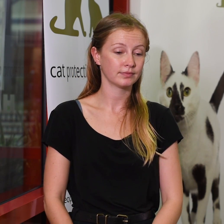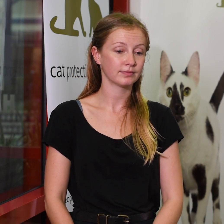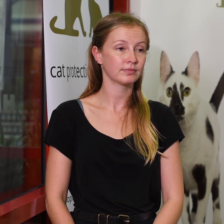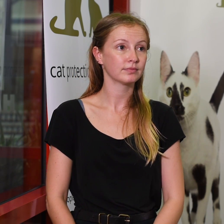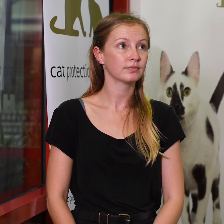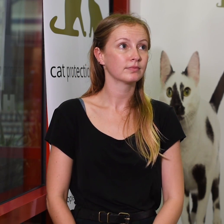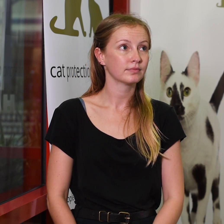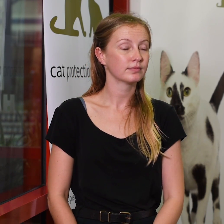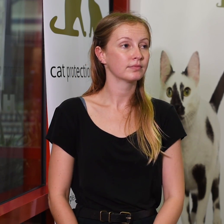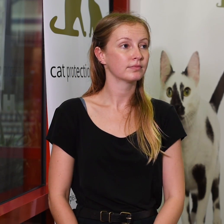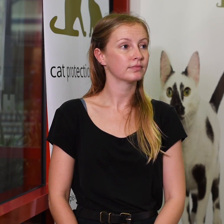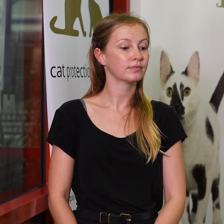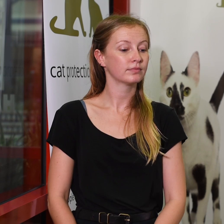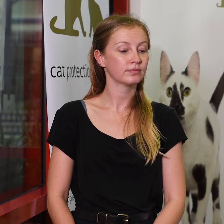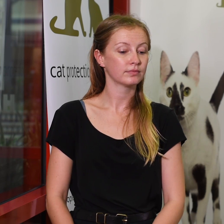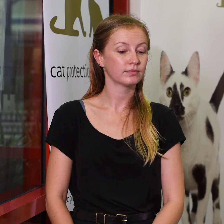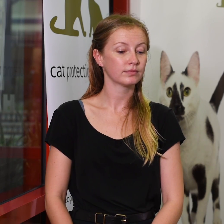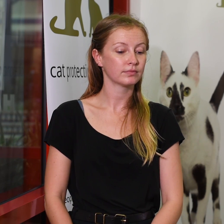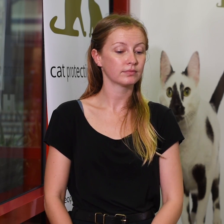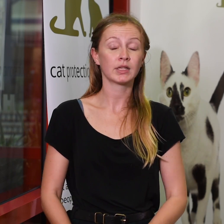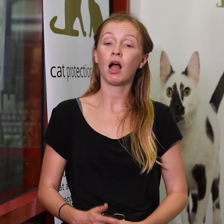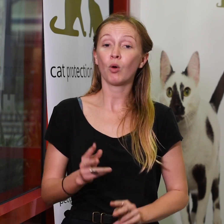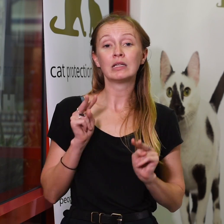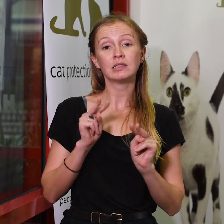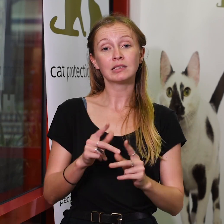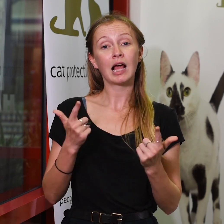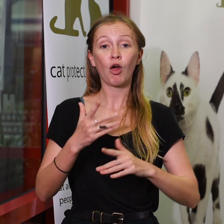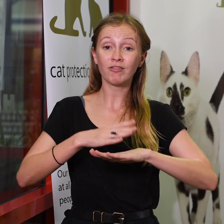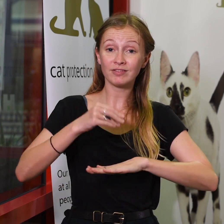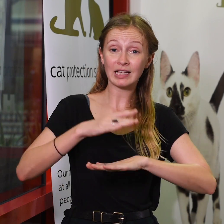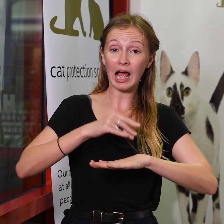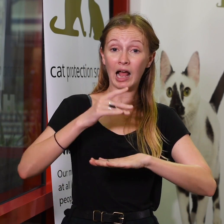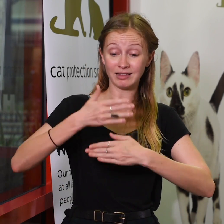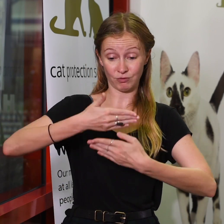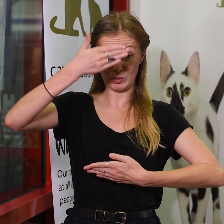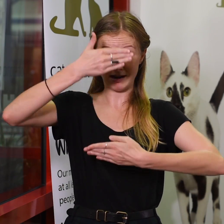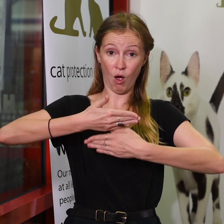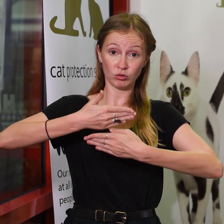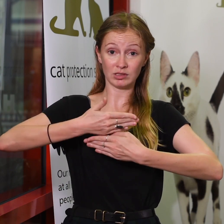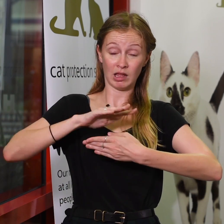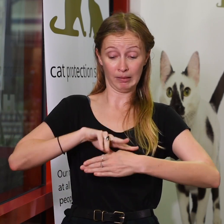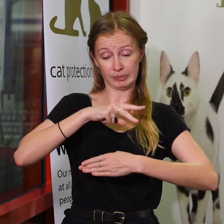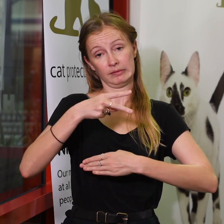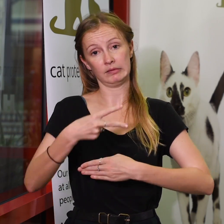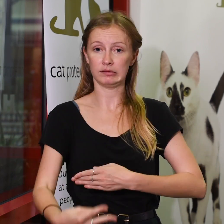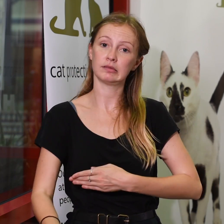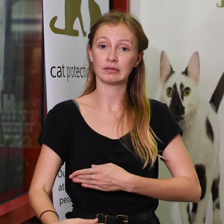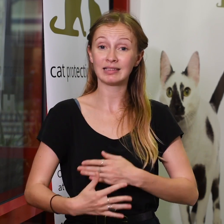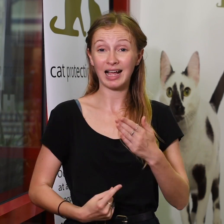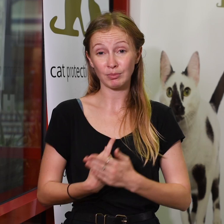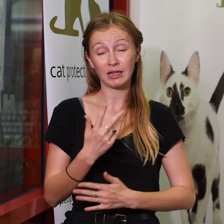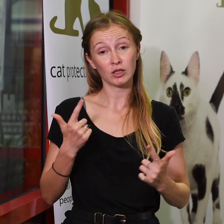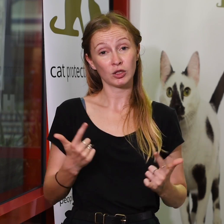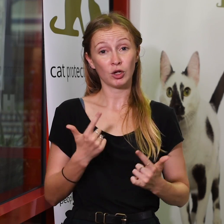sometimes we actually see a lot of cats that have fallen from balconies or from windows. And often the story is,